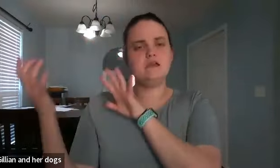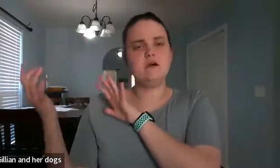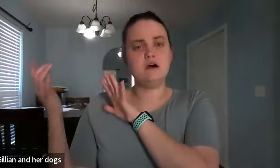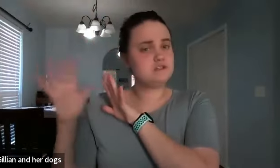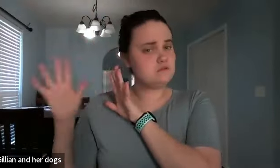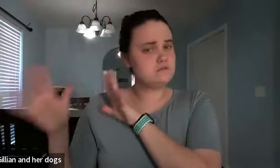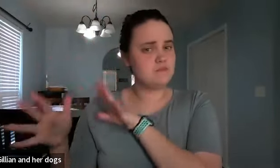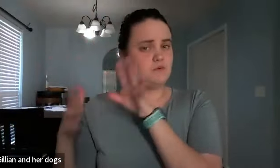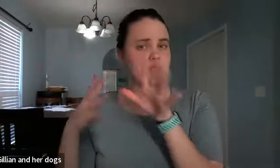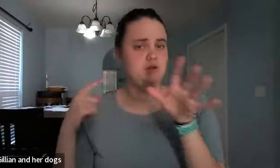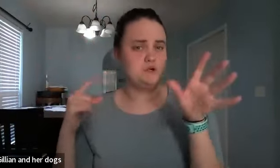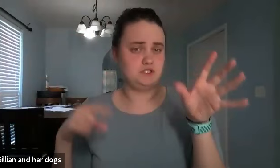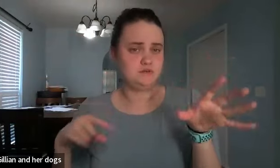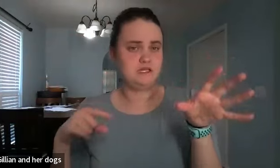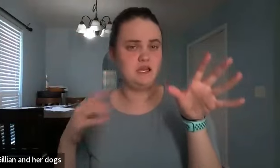And also remember when you are doing,